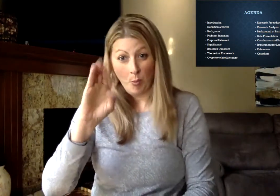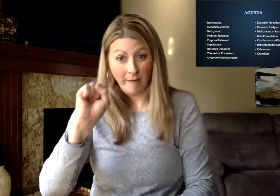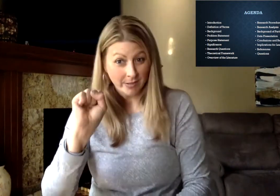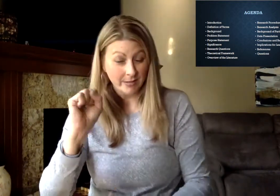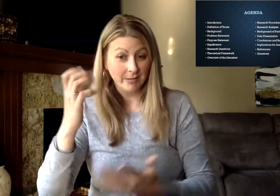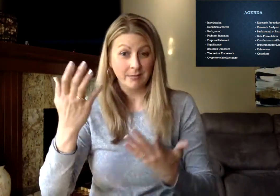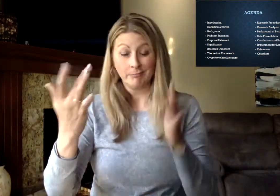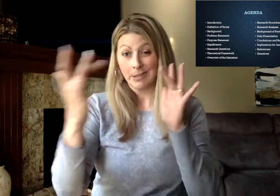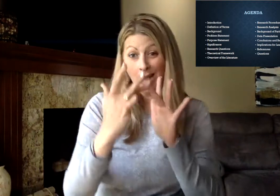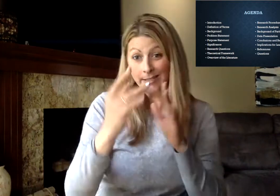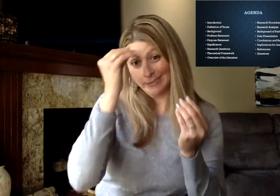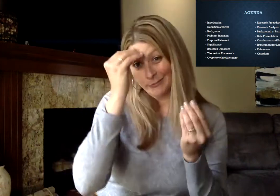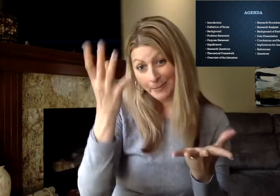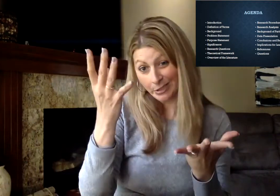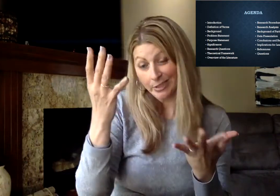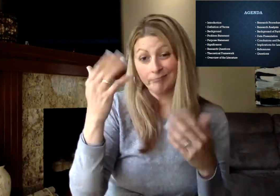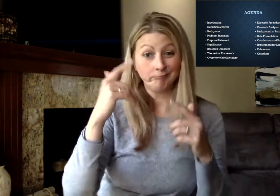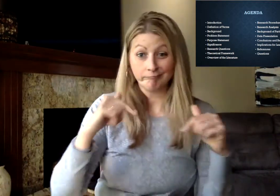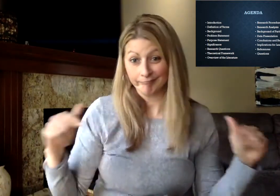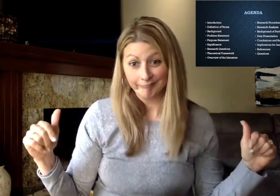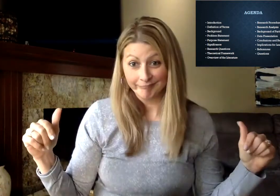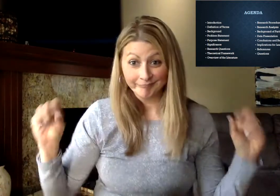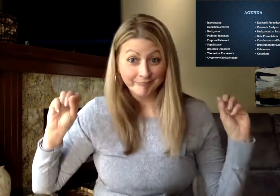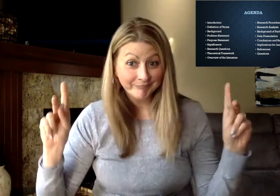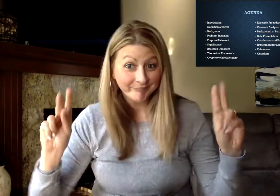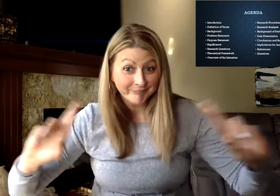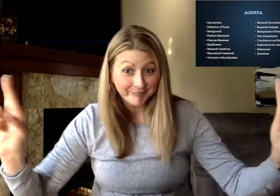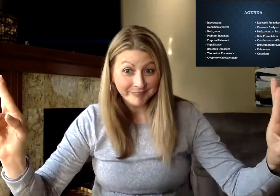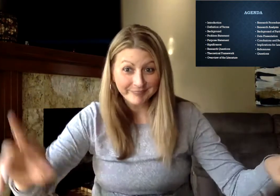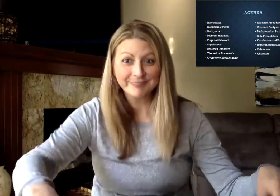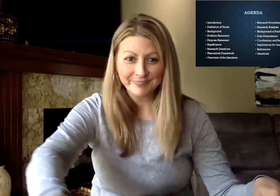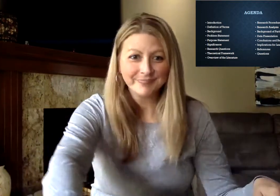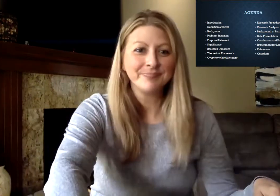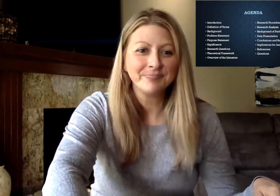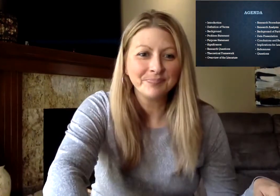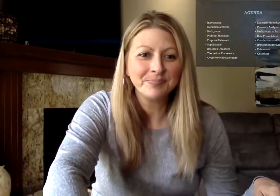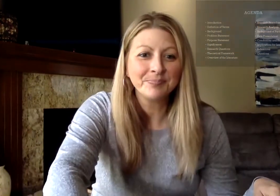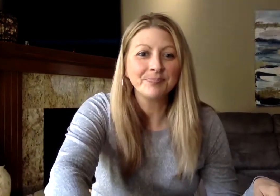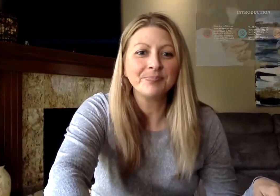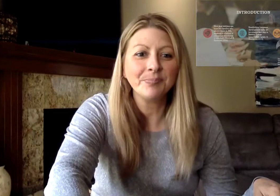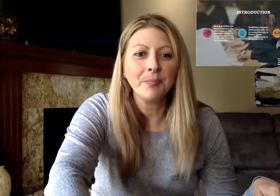my email address and contact information. Okay, are you ready?